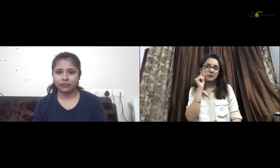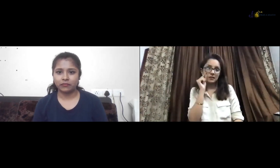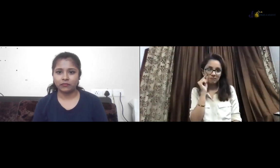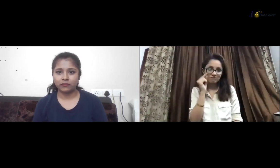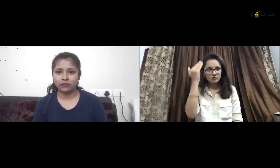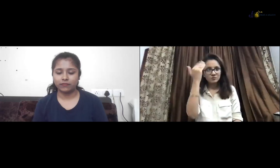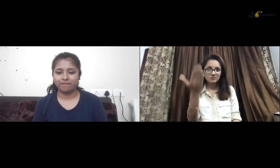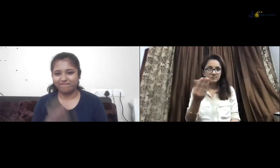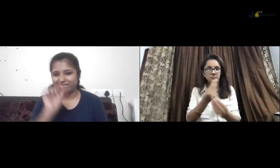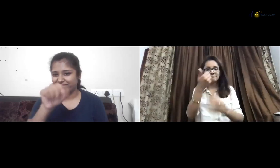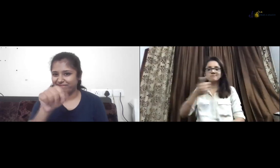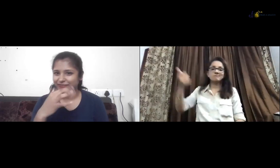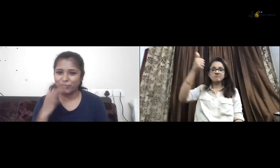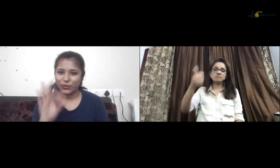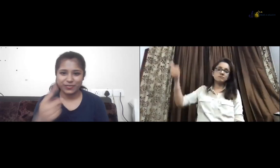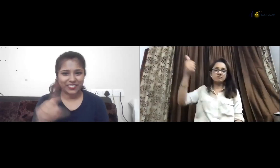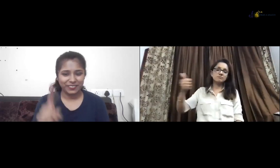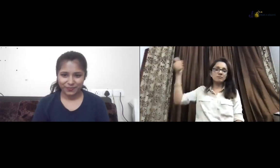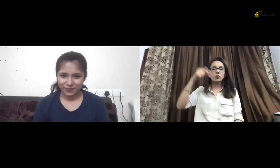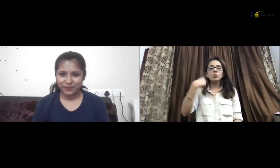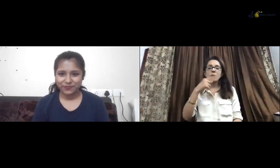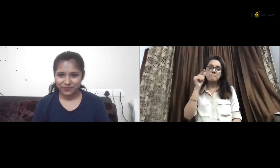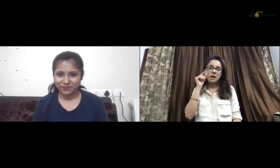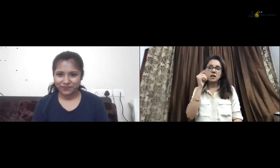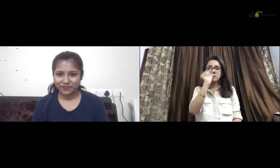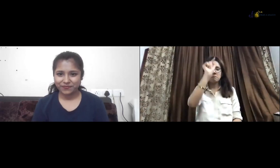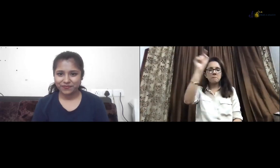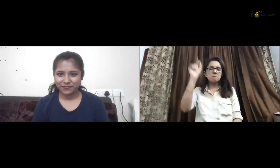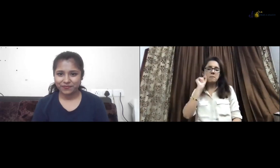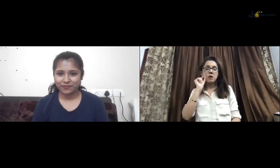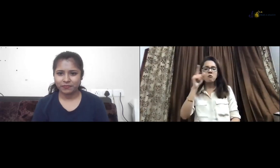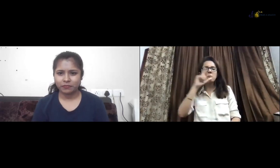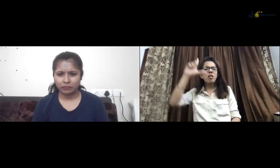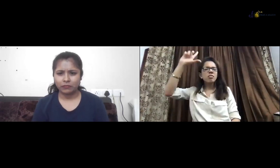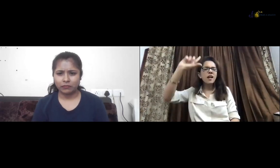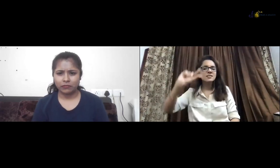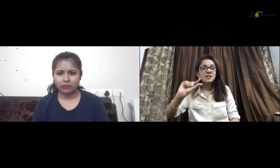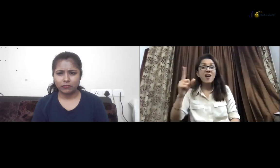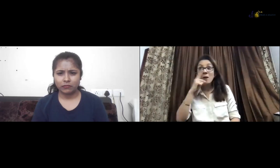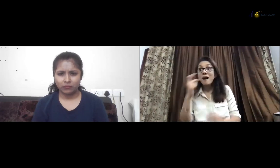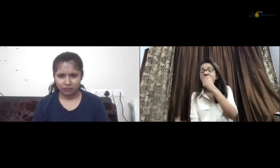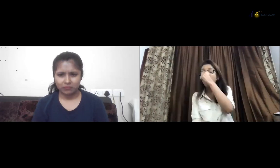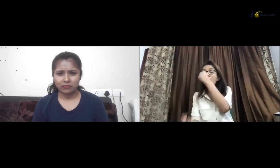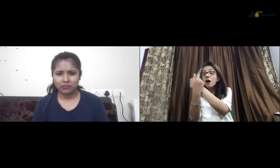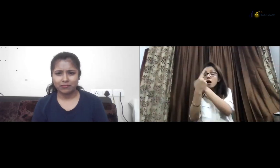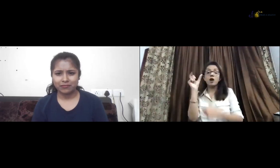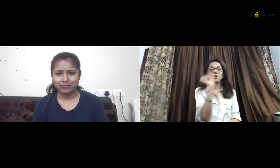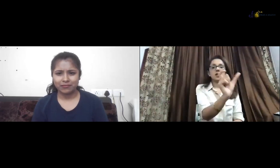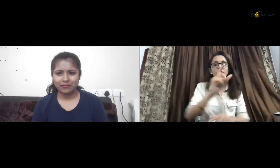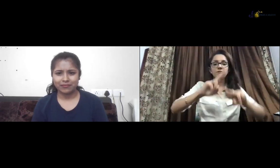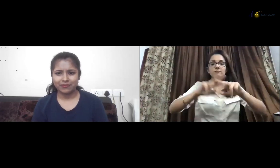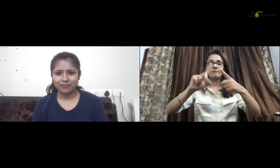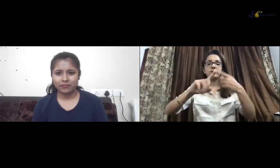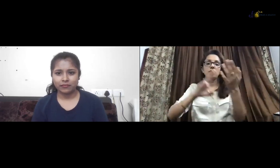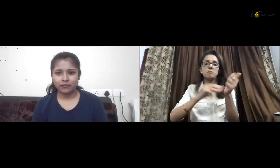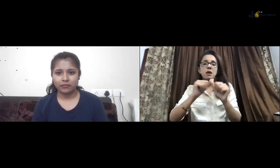that there are a lot of people, they think that CEO would be a male person. Women are less. So there,